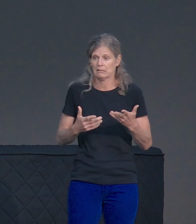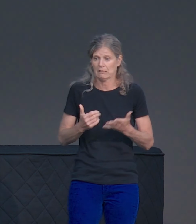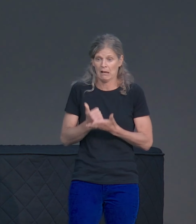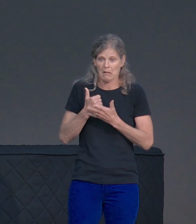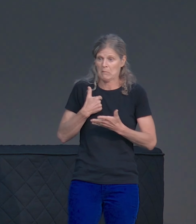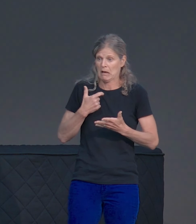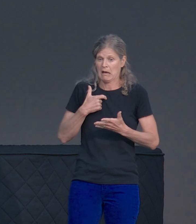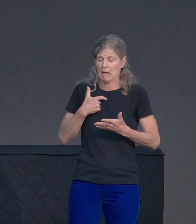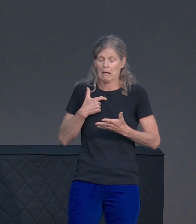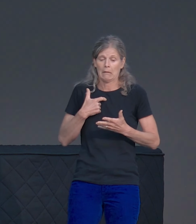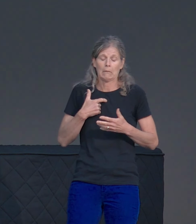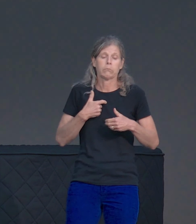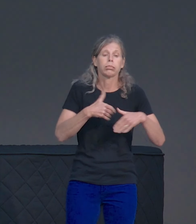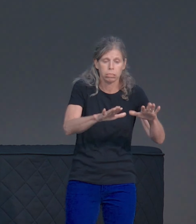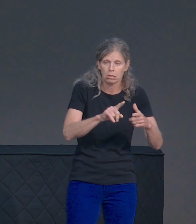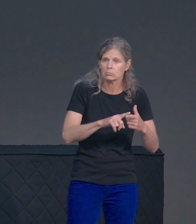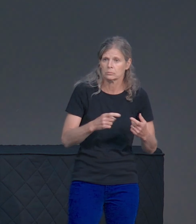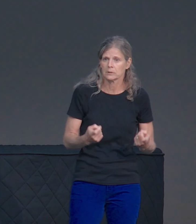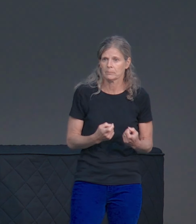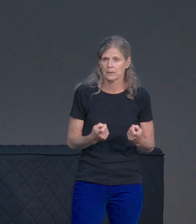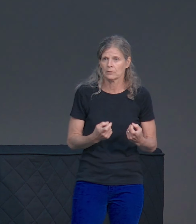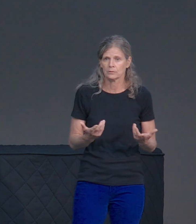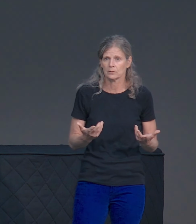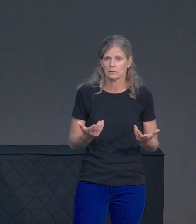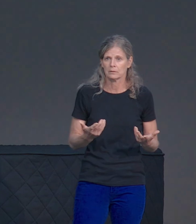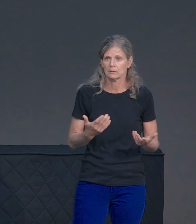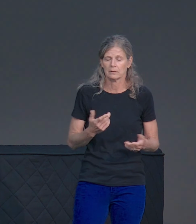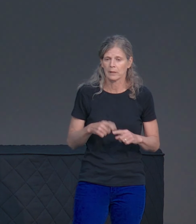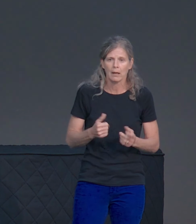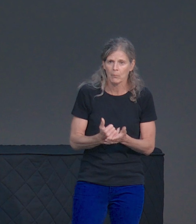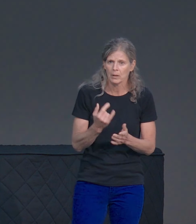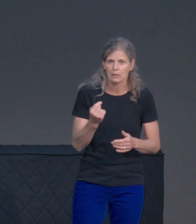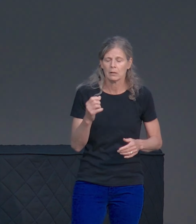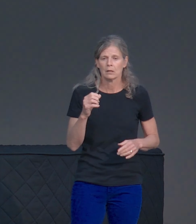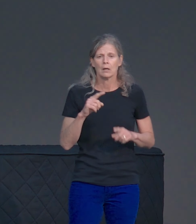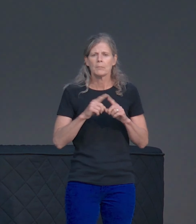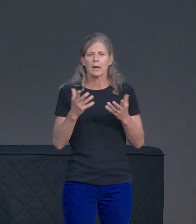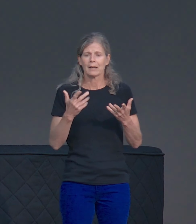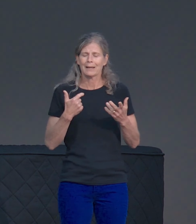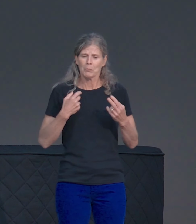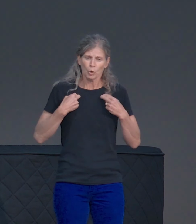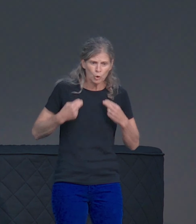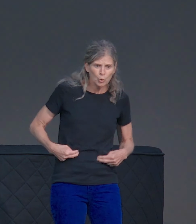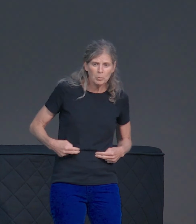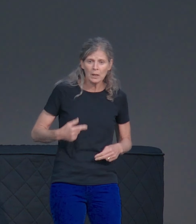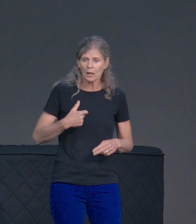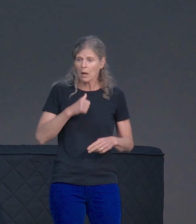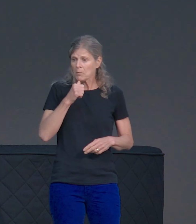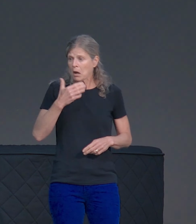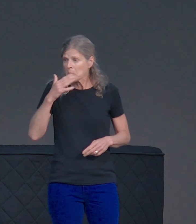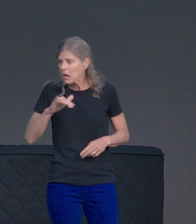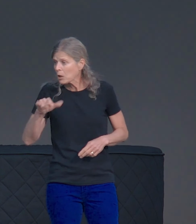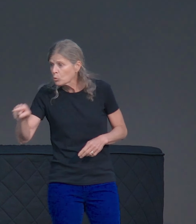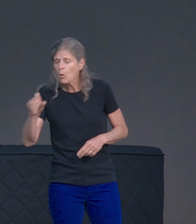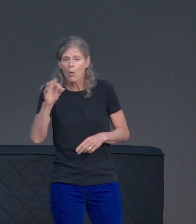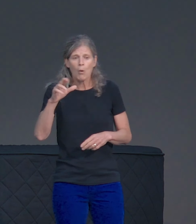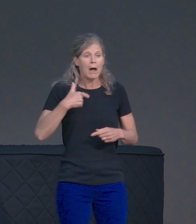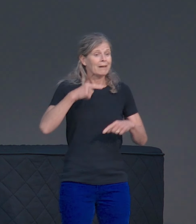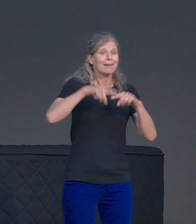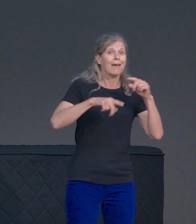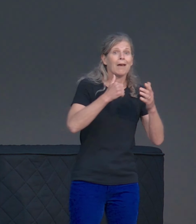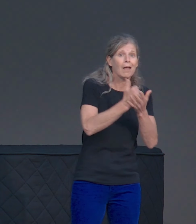give in to temptation. Well, what if I'm only human, I'm not as bad as someone else, or I can't help